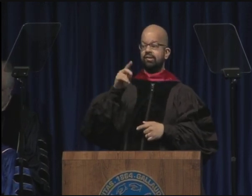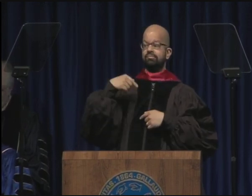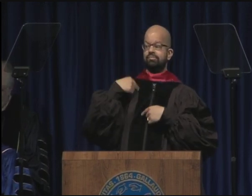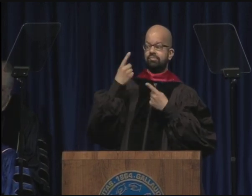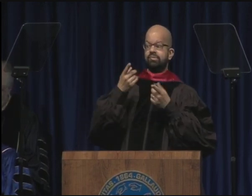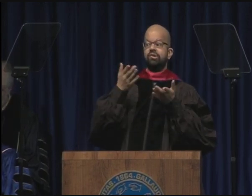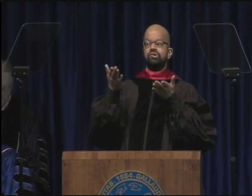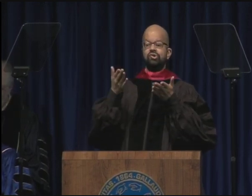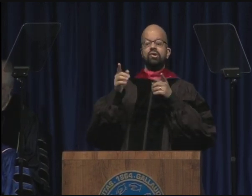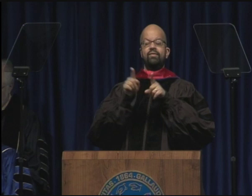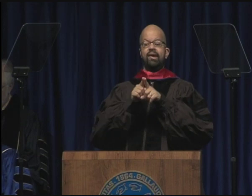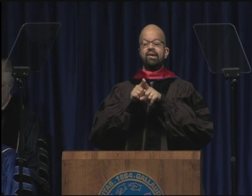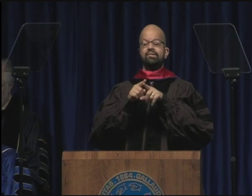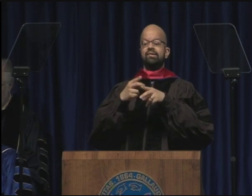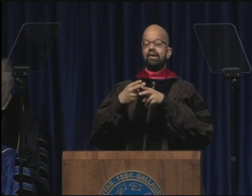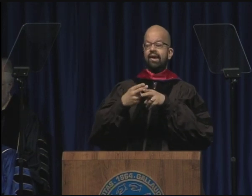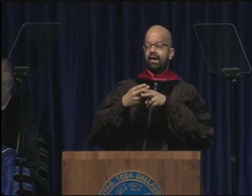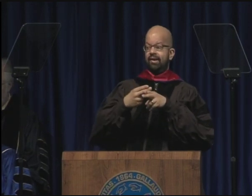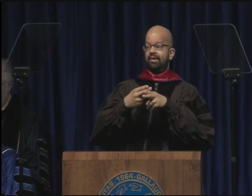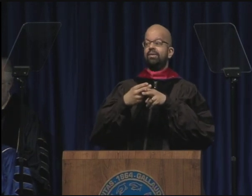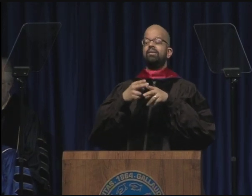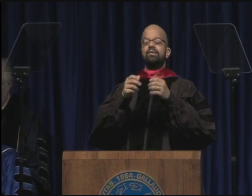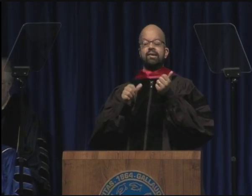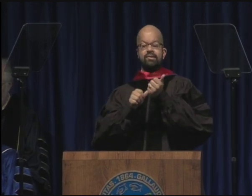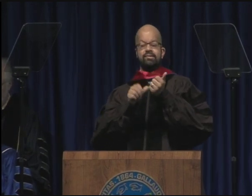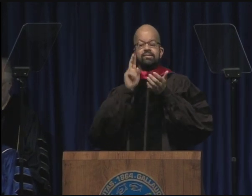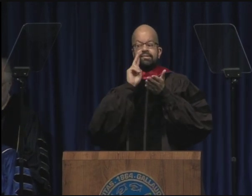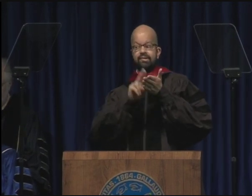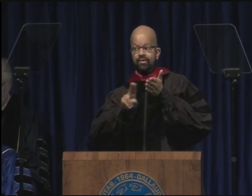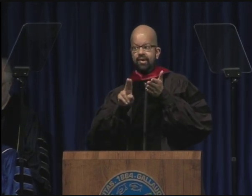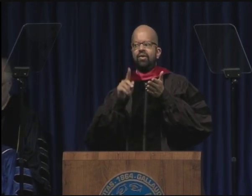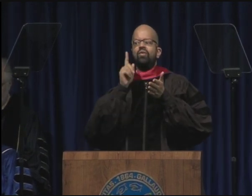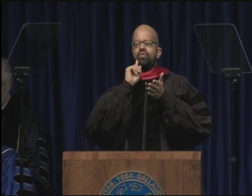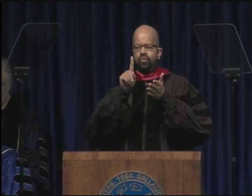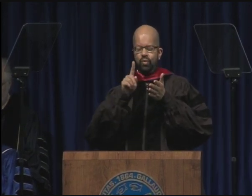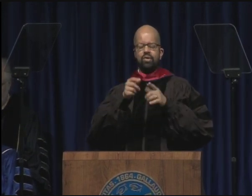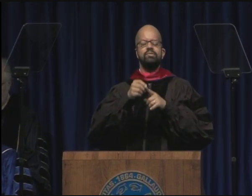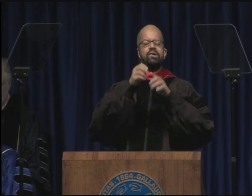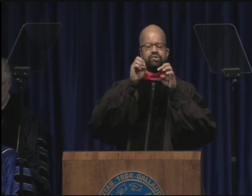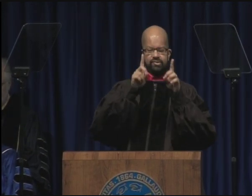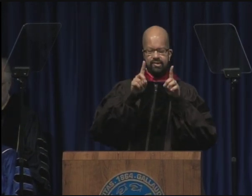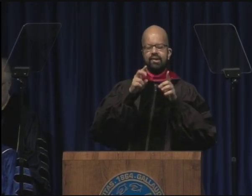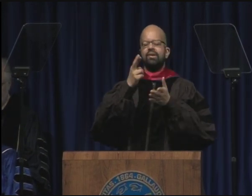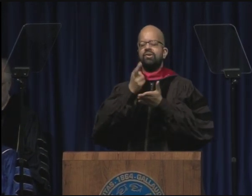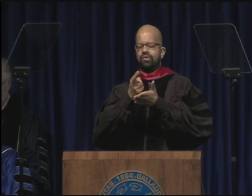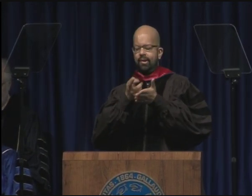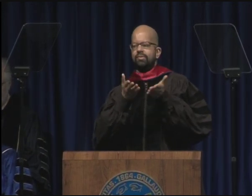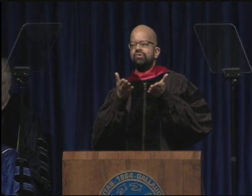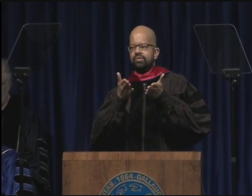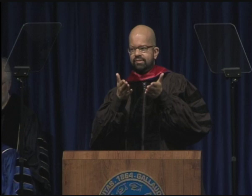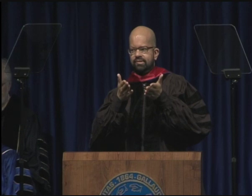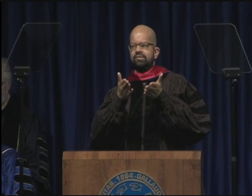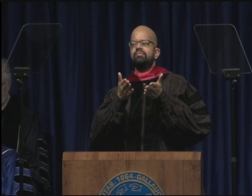Mr. Uden served as Acting Assistant Secretary for Special Education and Rehabilitative